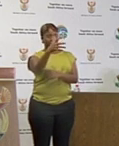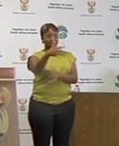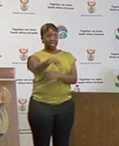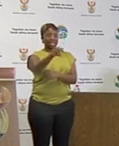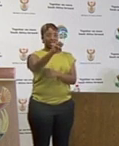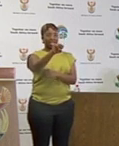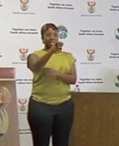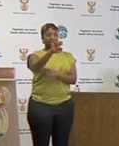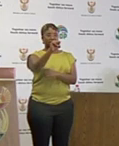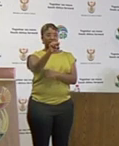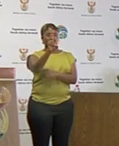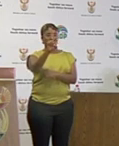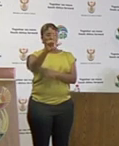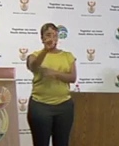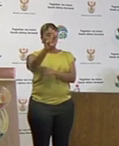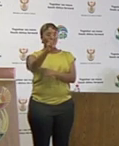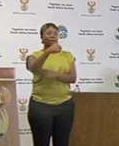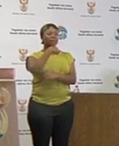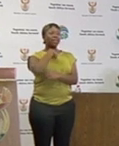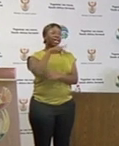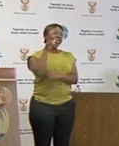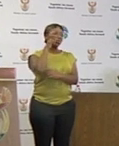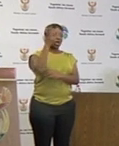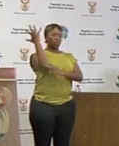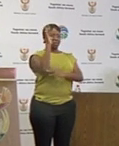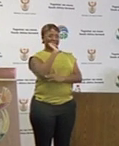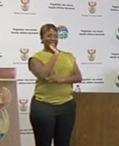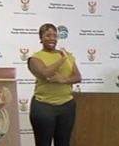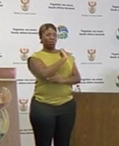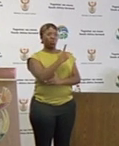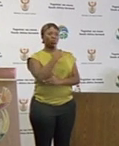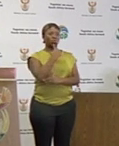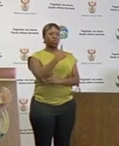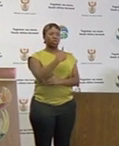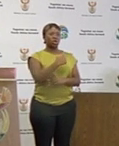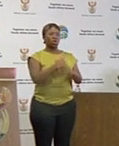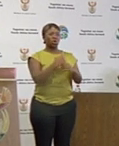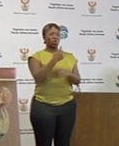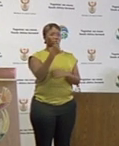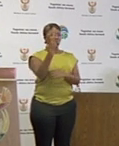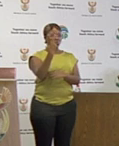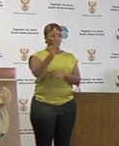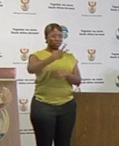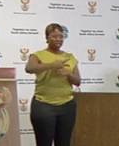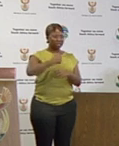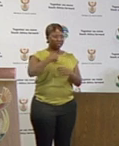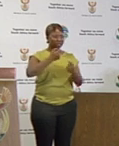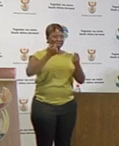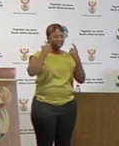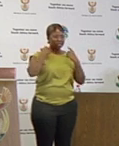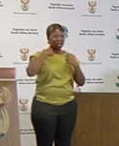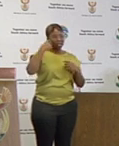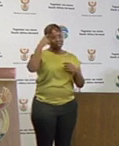heard on your speech you mentioned something about 2 days. I didn't really get it. I thought I would get it